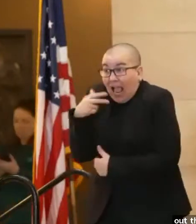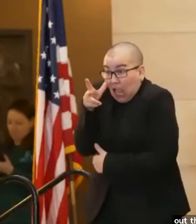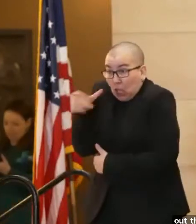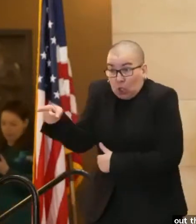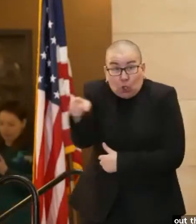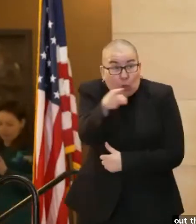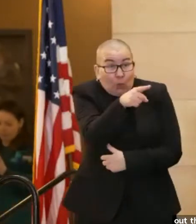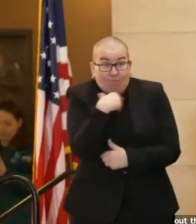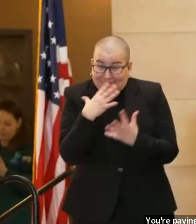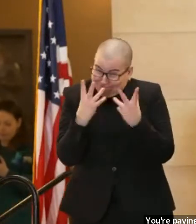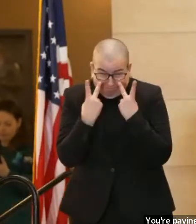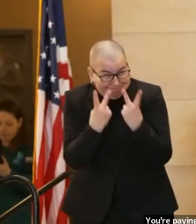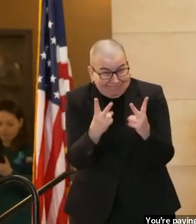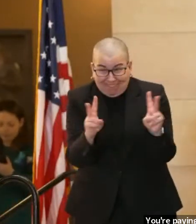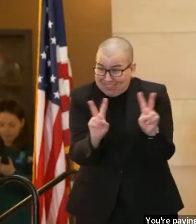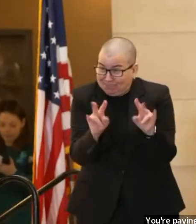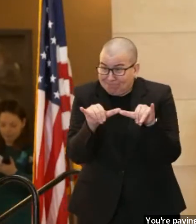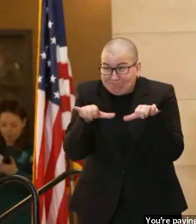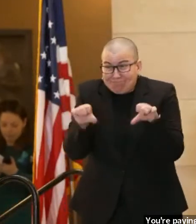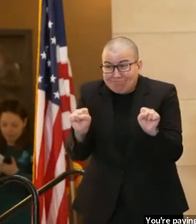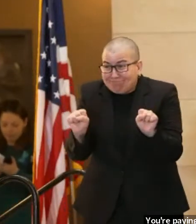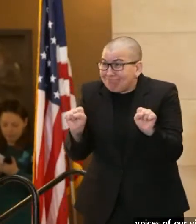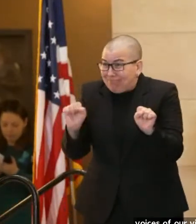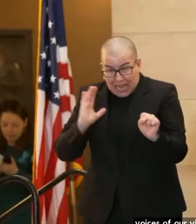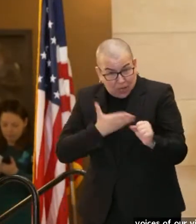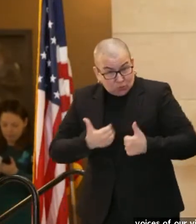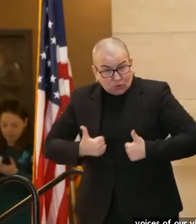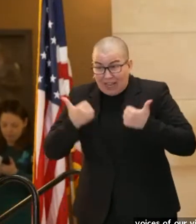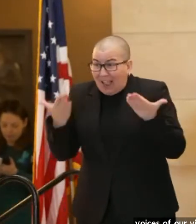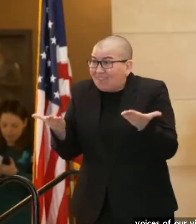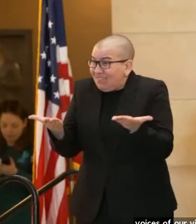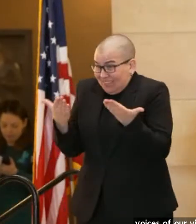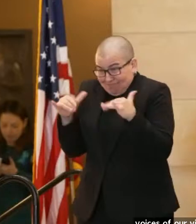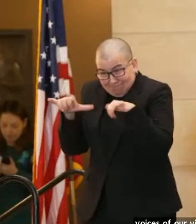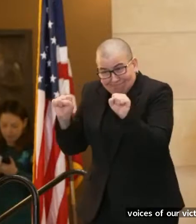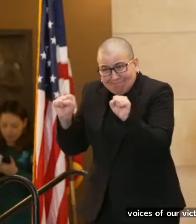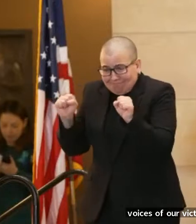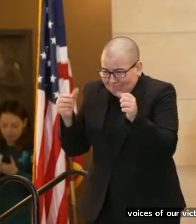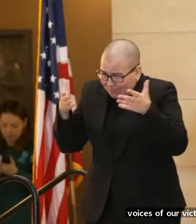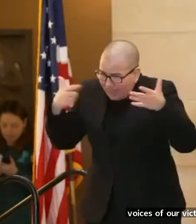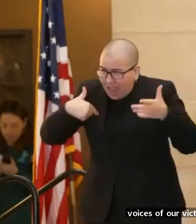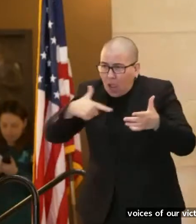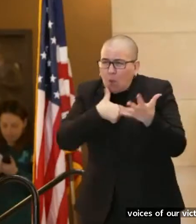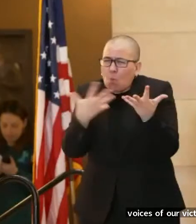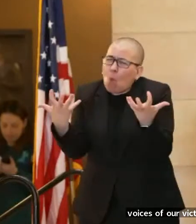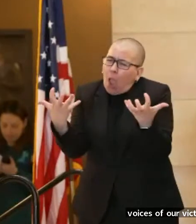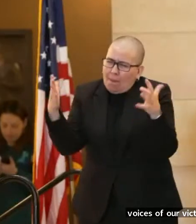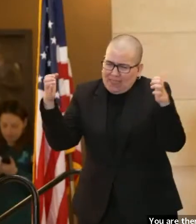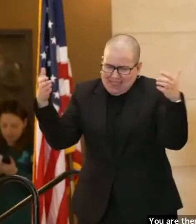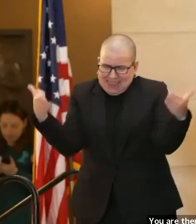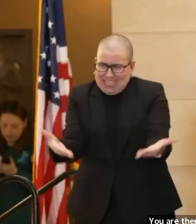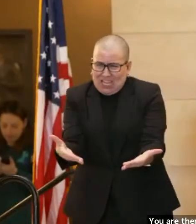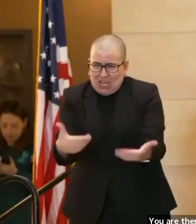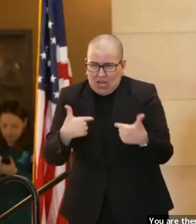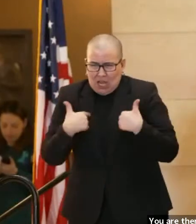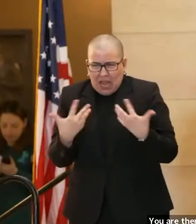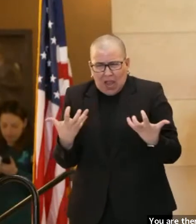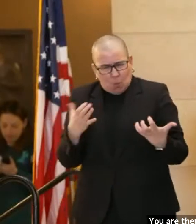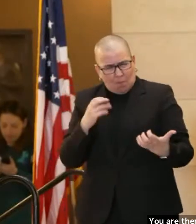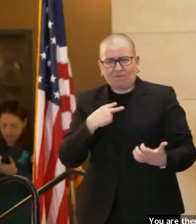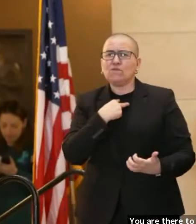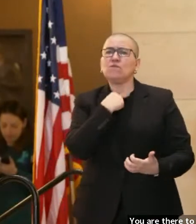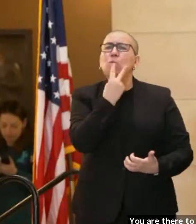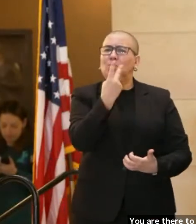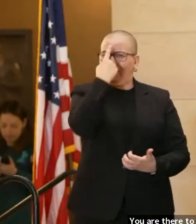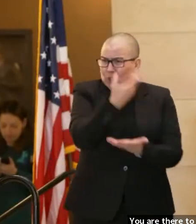You're the voices oftentimes of our survivors. You are there to help them. We want to be, and I want to be the voice for you